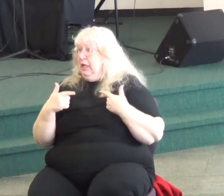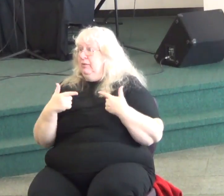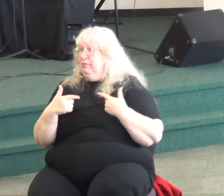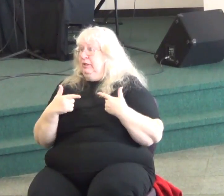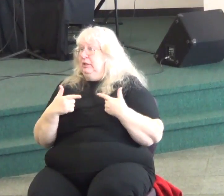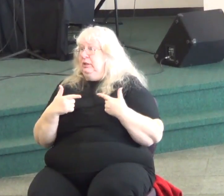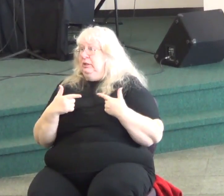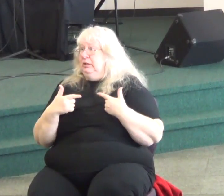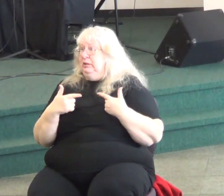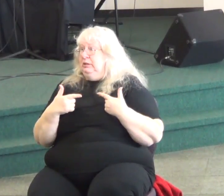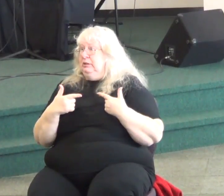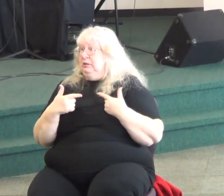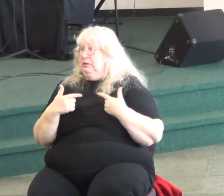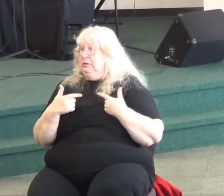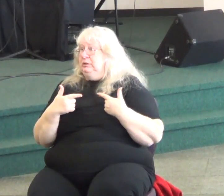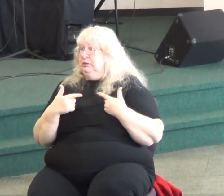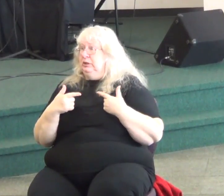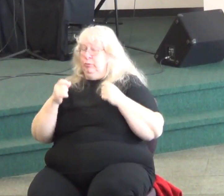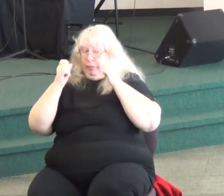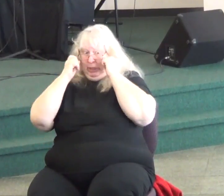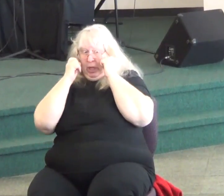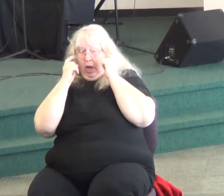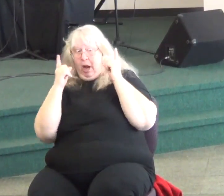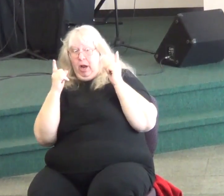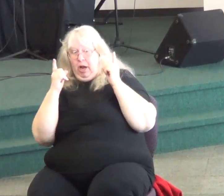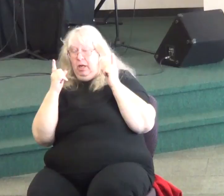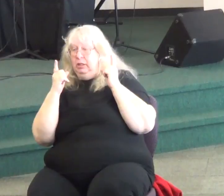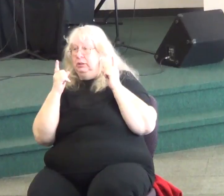And if you did, I'd really be scared.